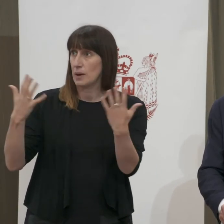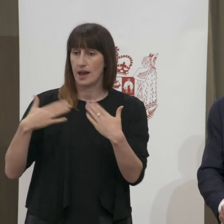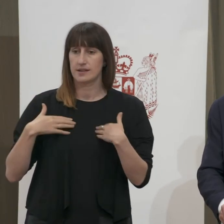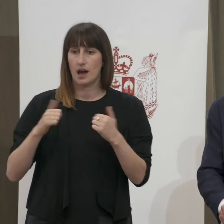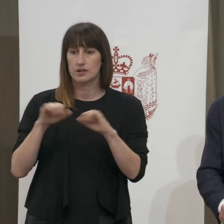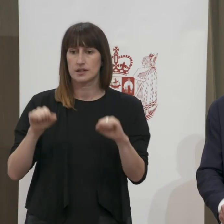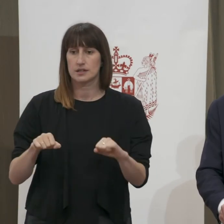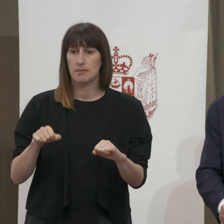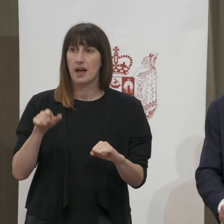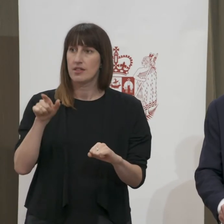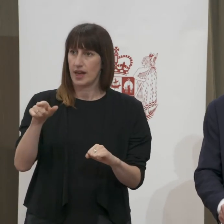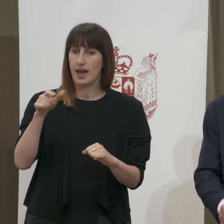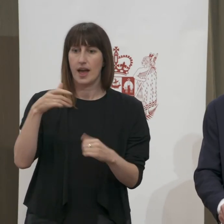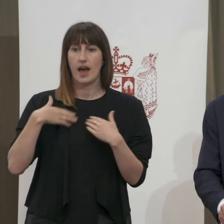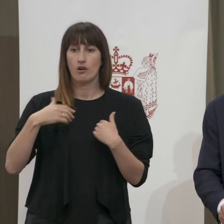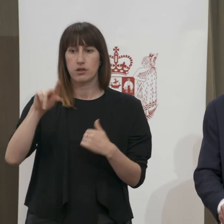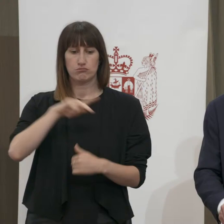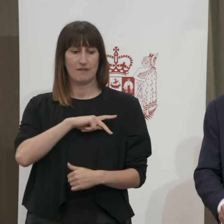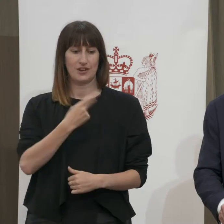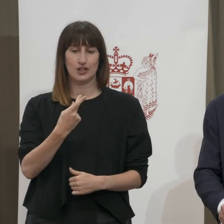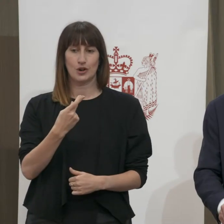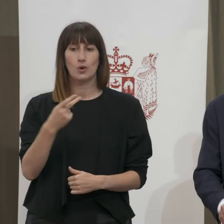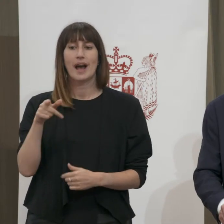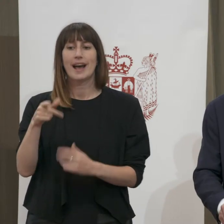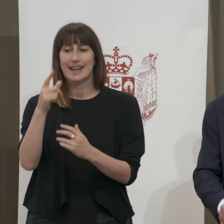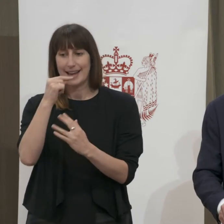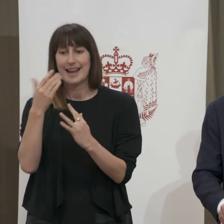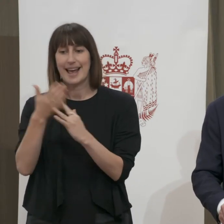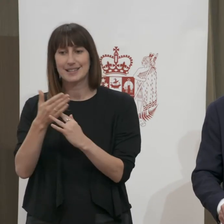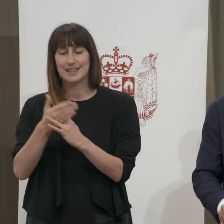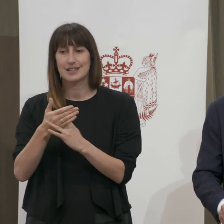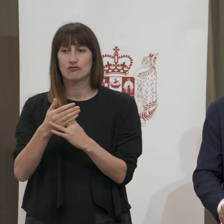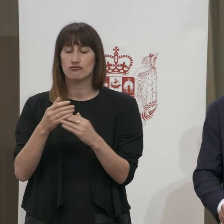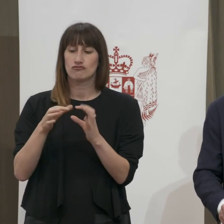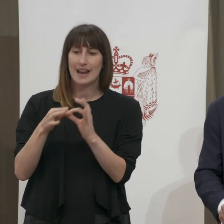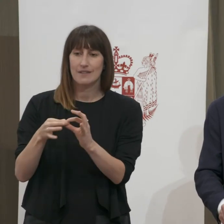health professional seeing you has access to relevant health